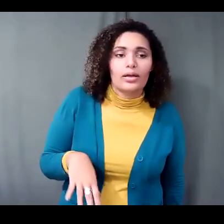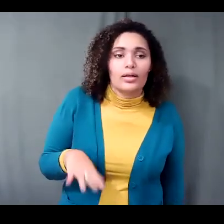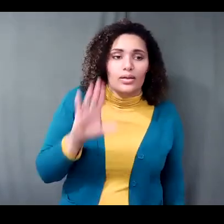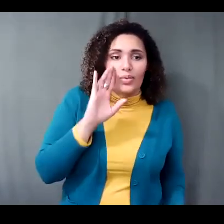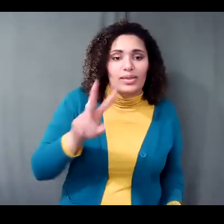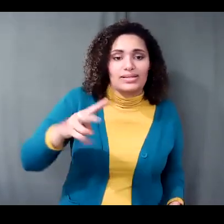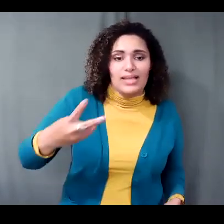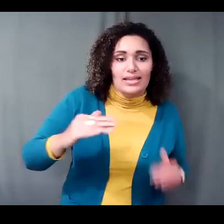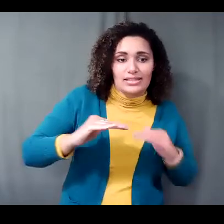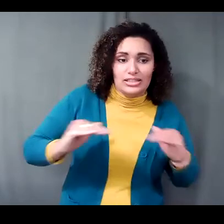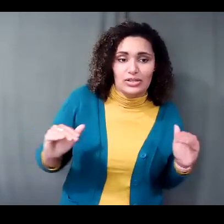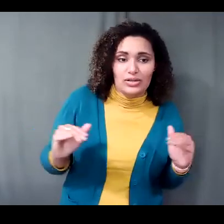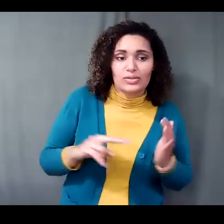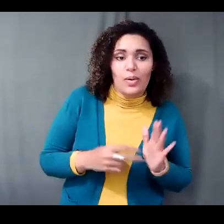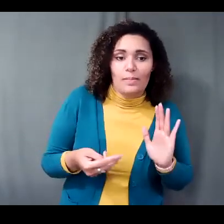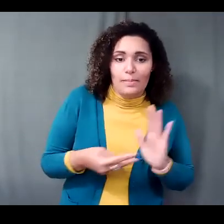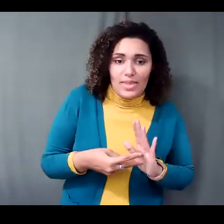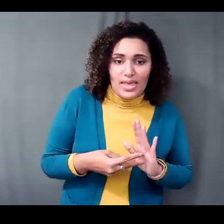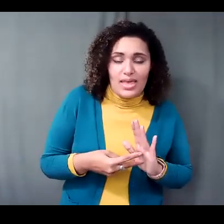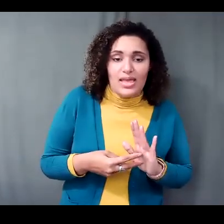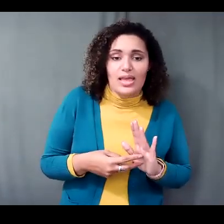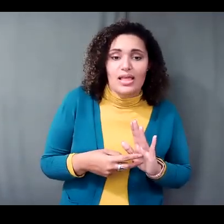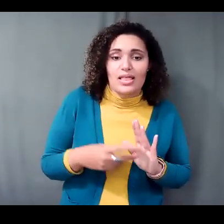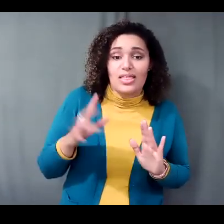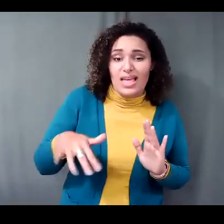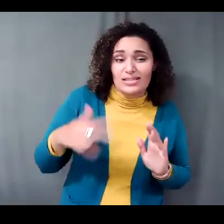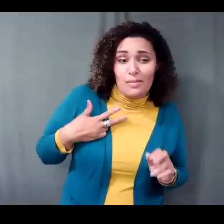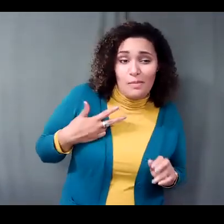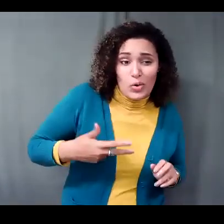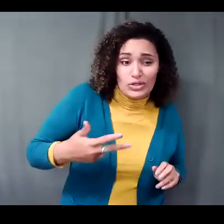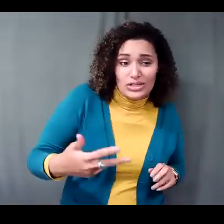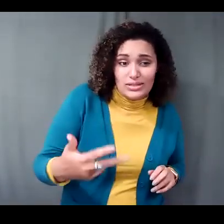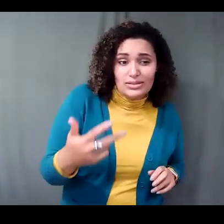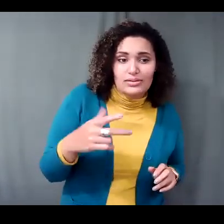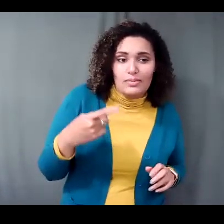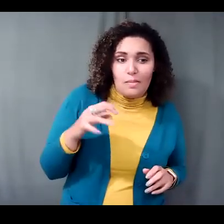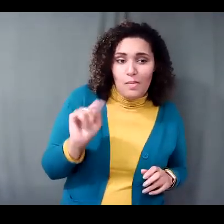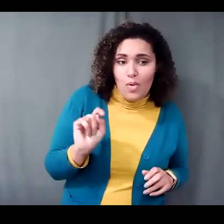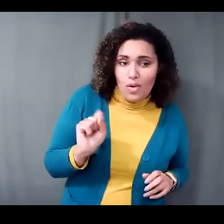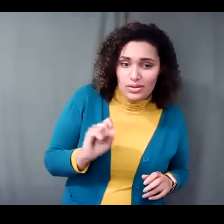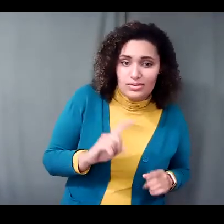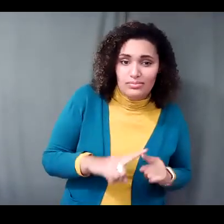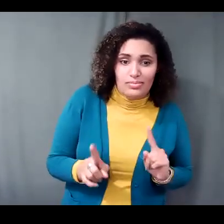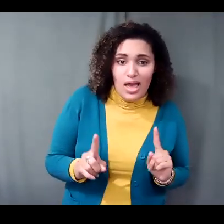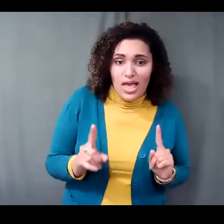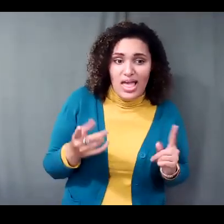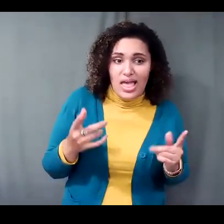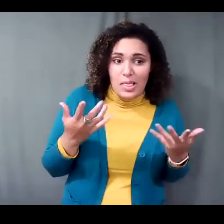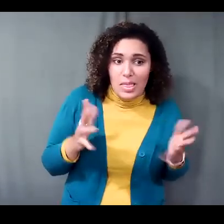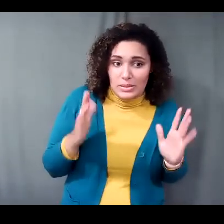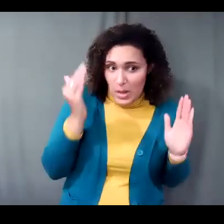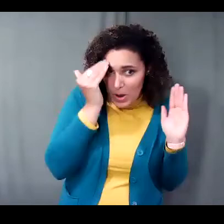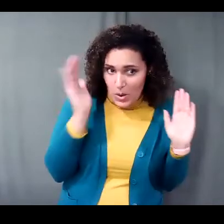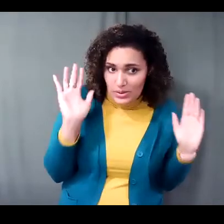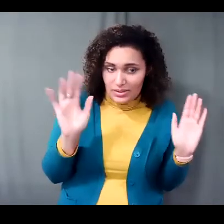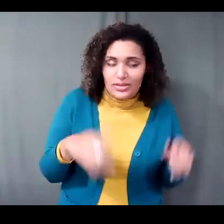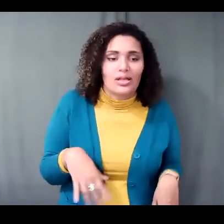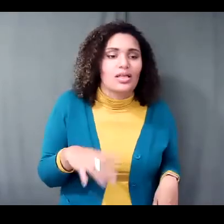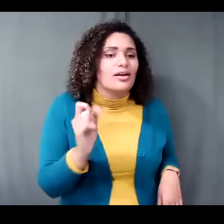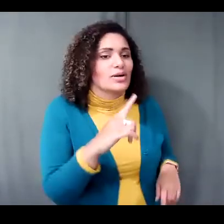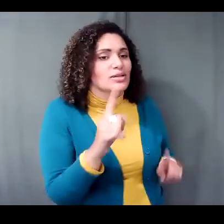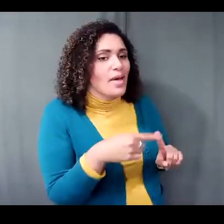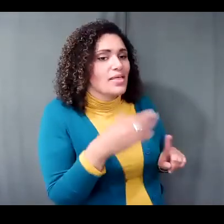question. Let me see it is Collins is much more like a tawny style. I think most